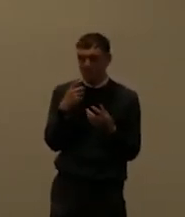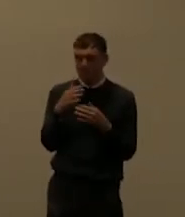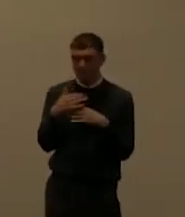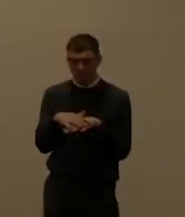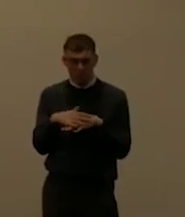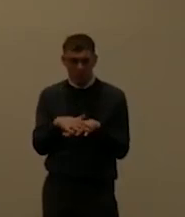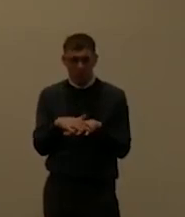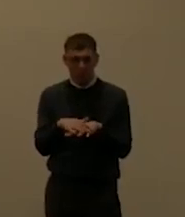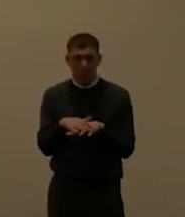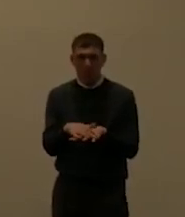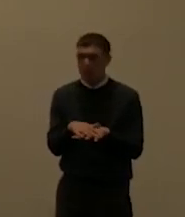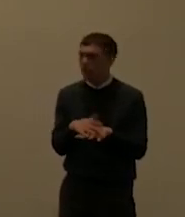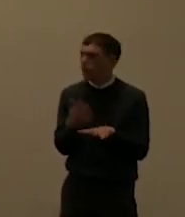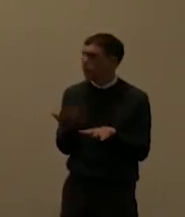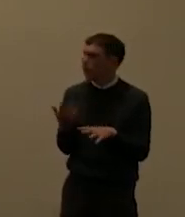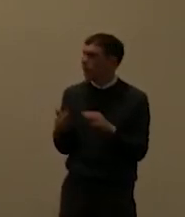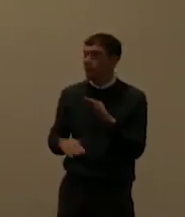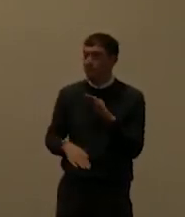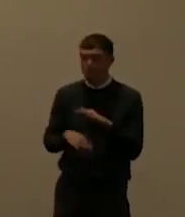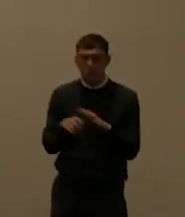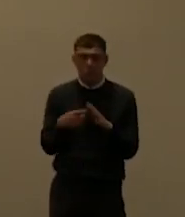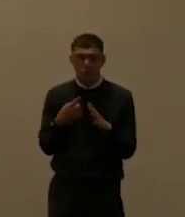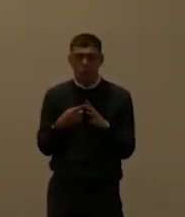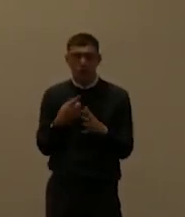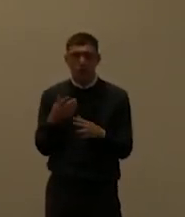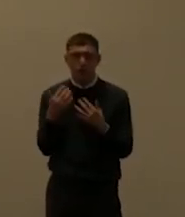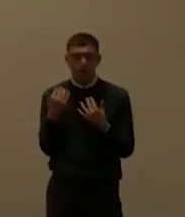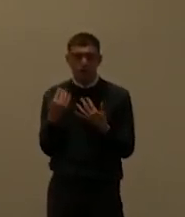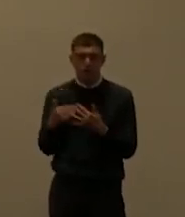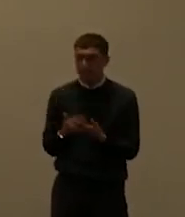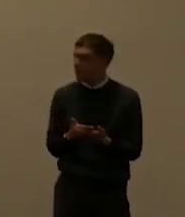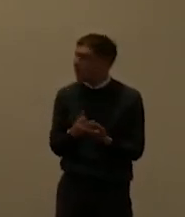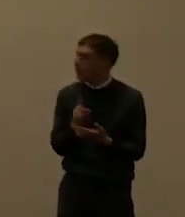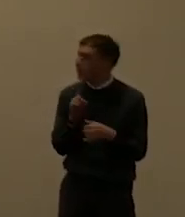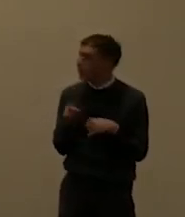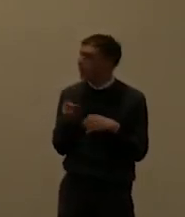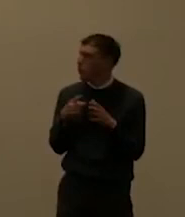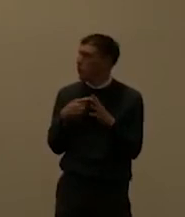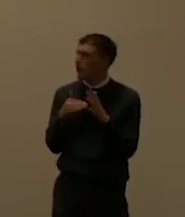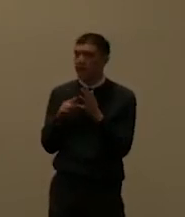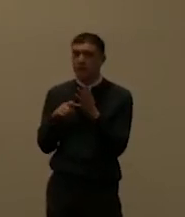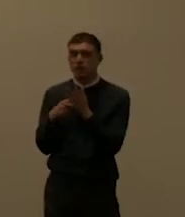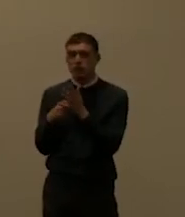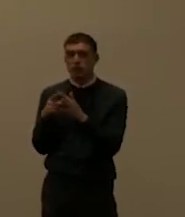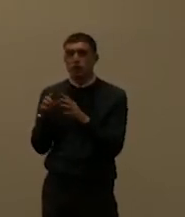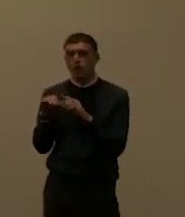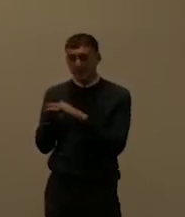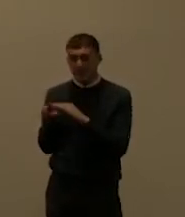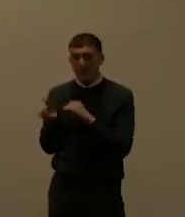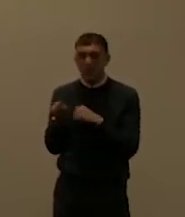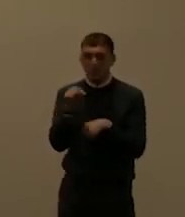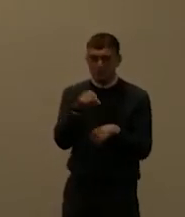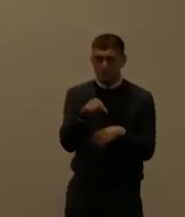point of view. You have a full automation option, not only from the services inside Azure, also from on-premise. So when